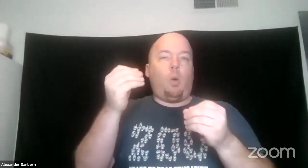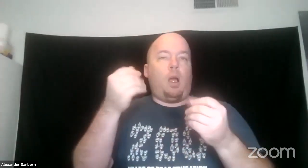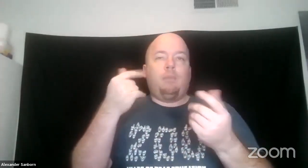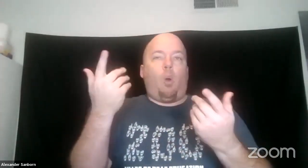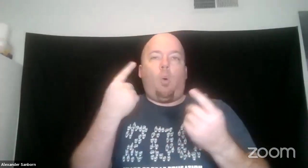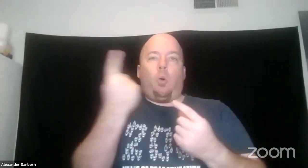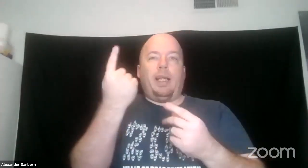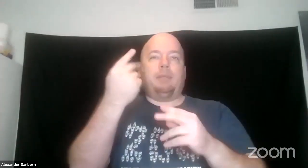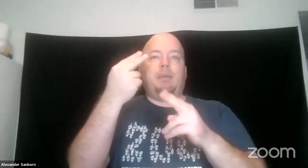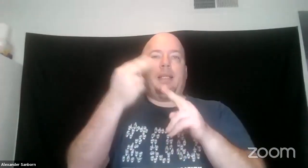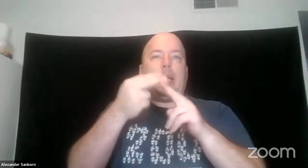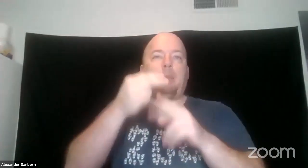smoothly.